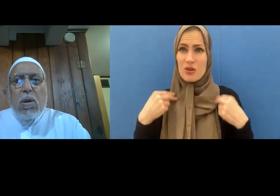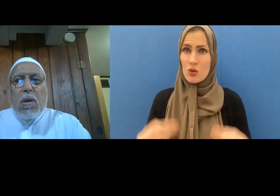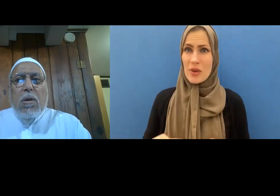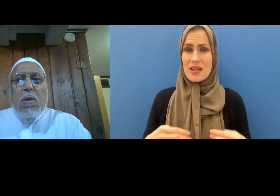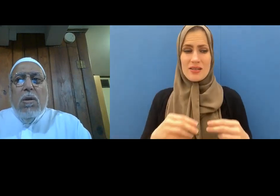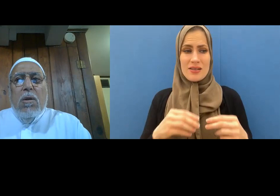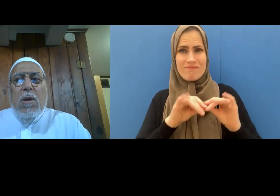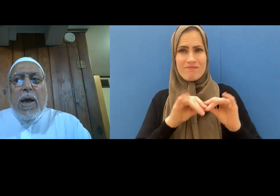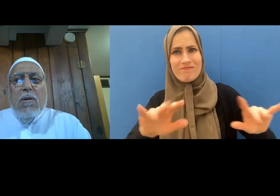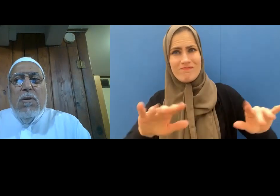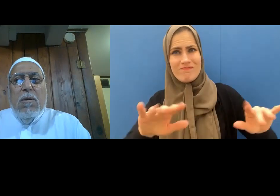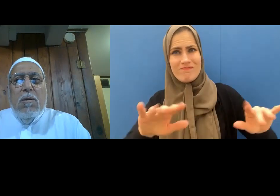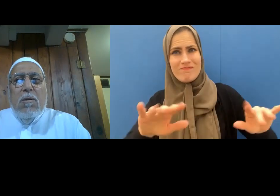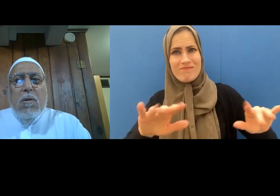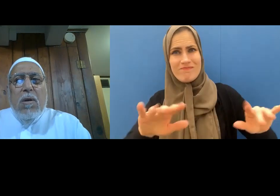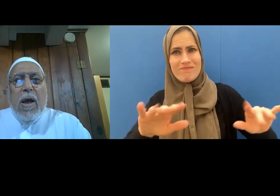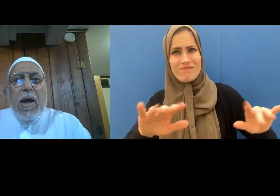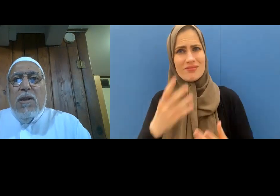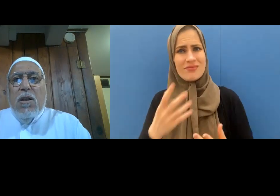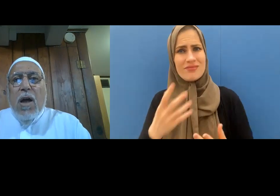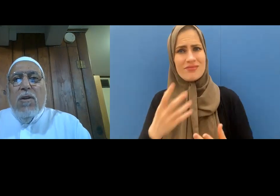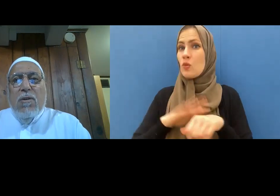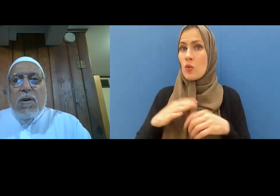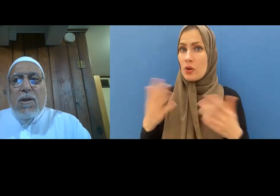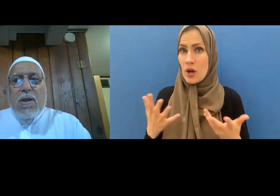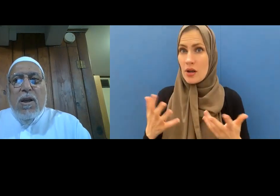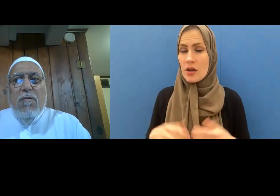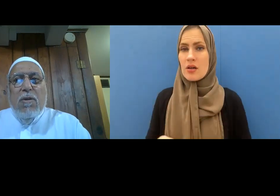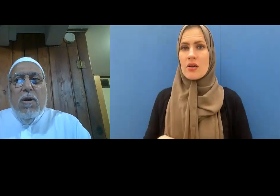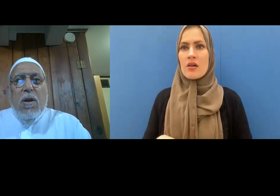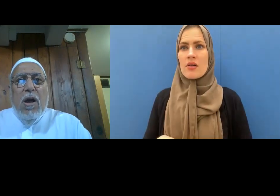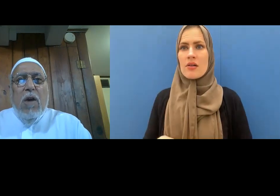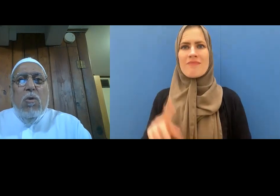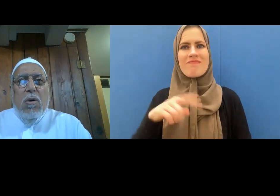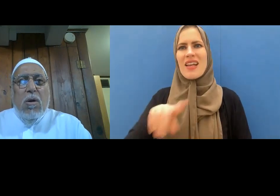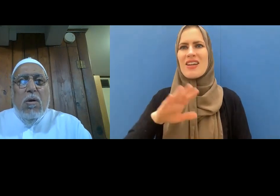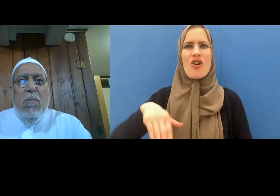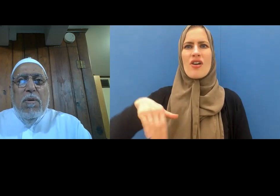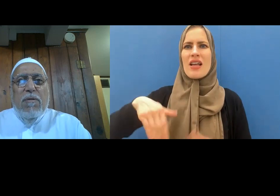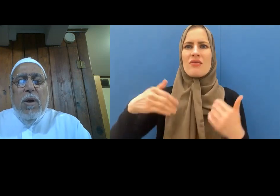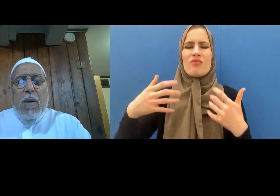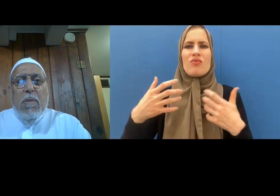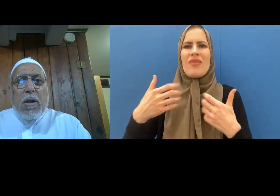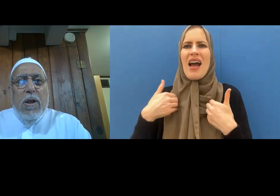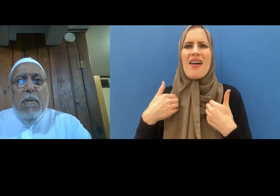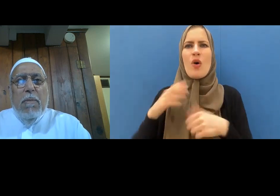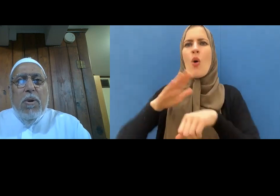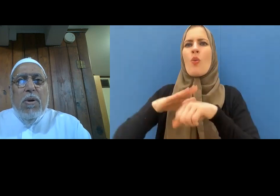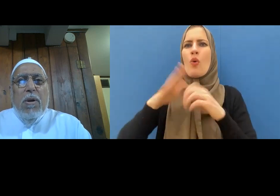whole that has not received a warner before him.